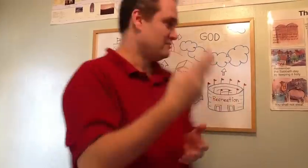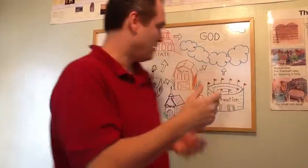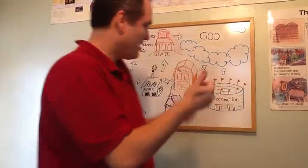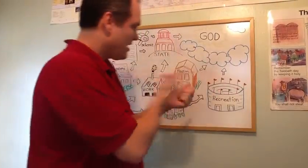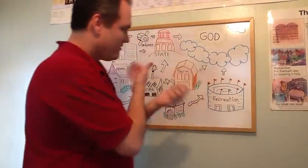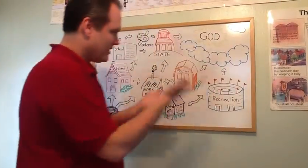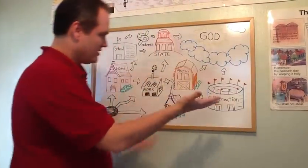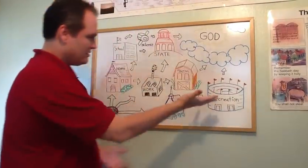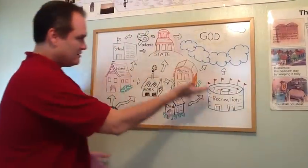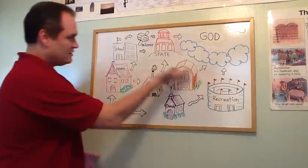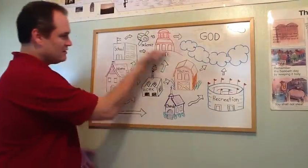not good.